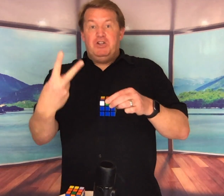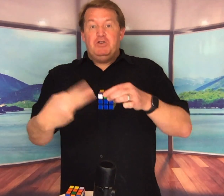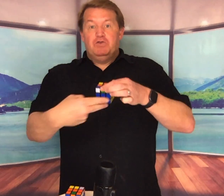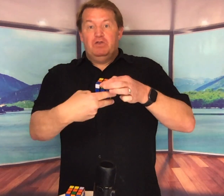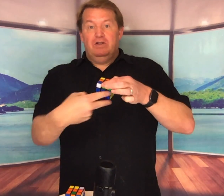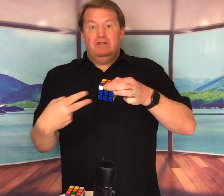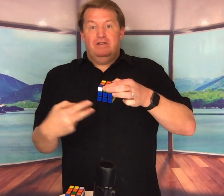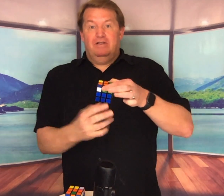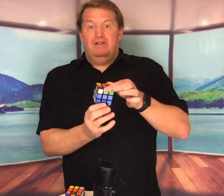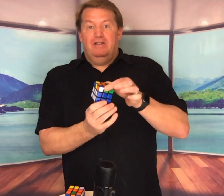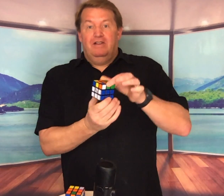two